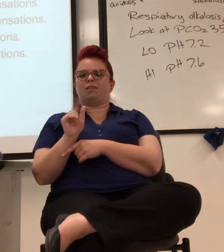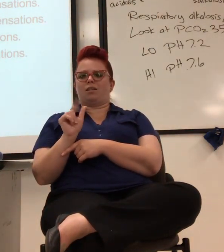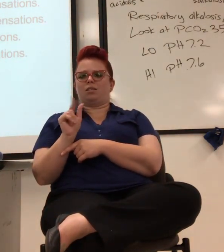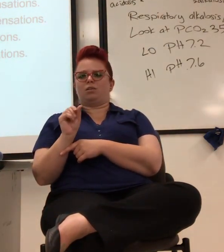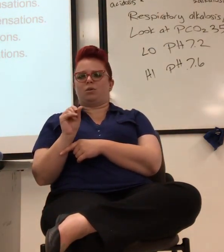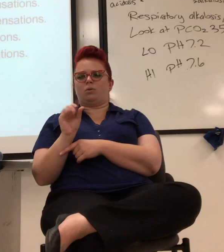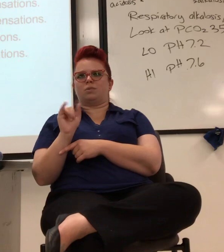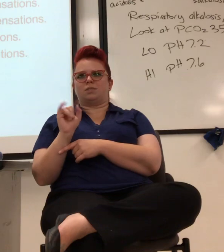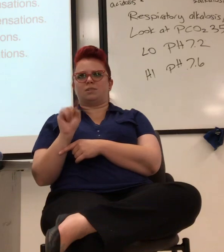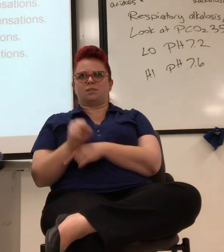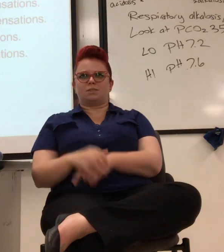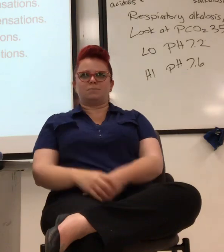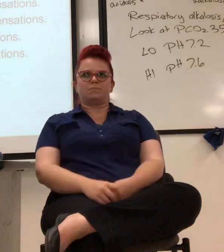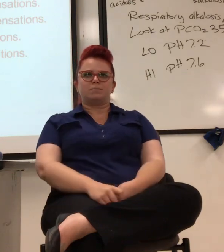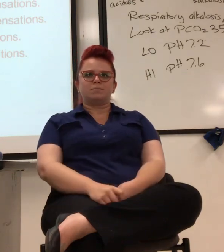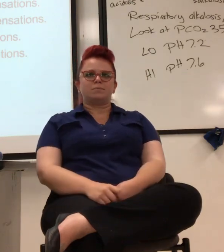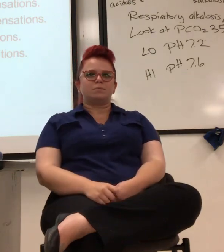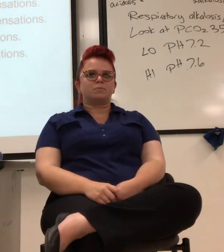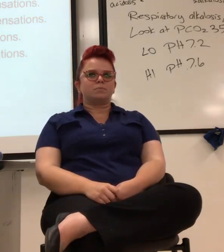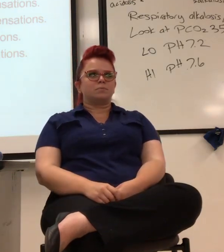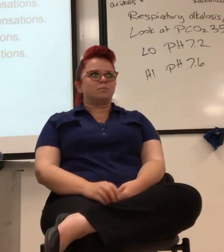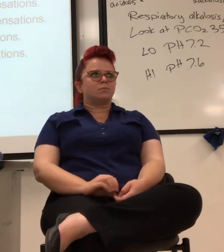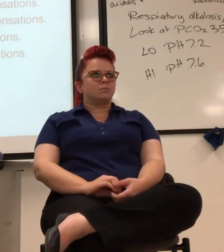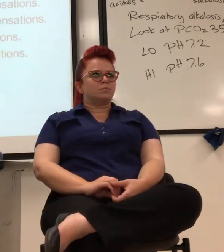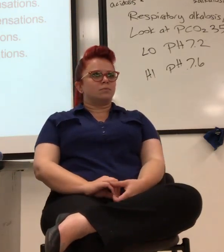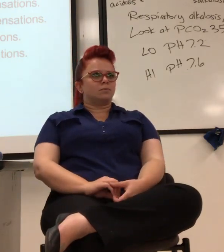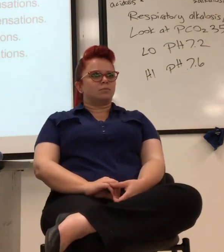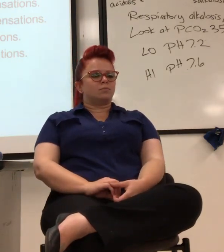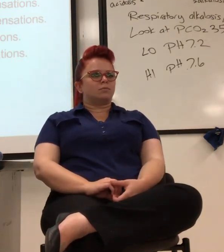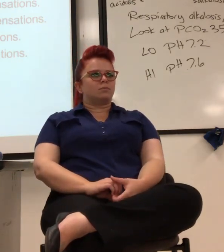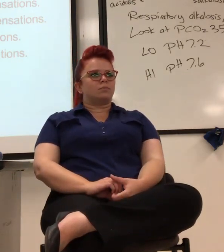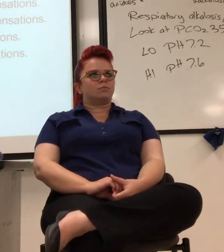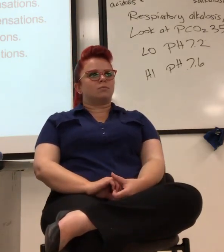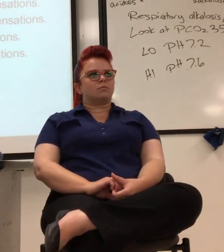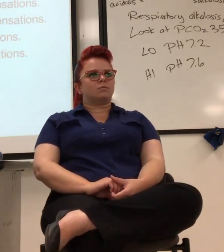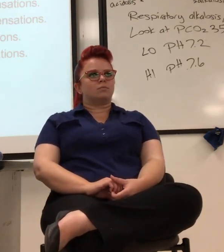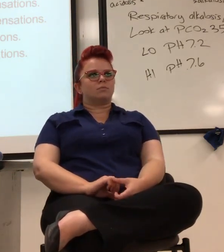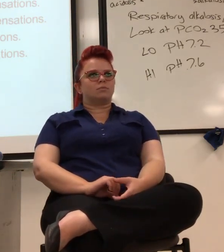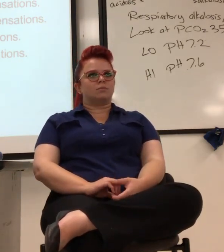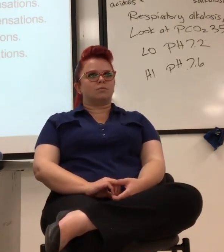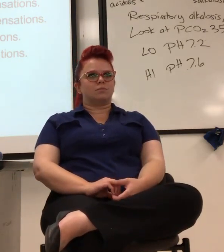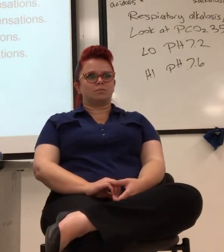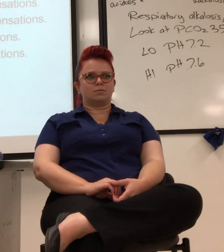doing. You measure the bicarb value. All right, let me get back.